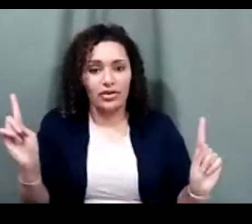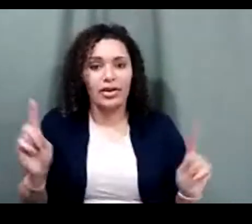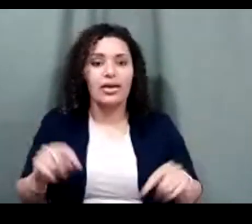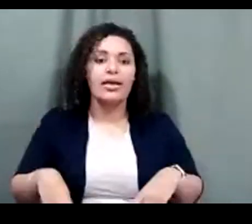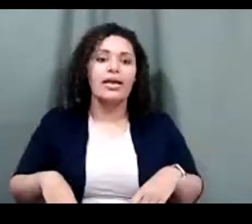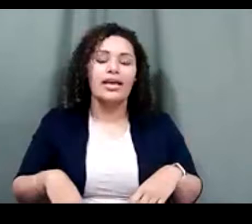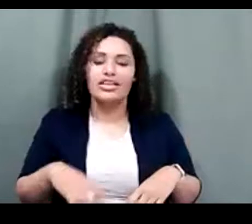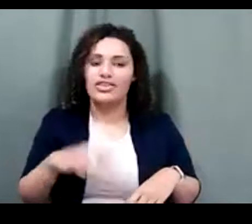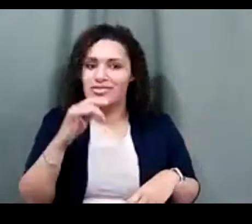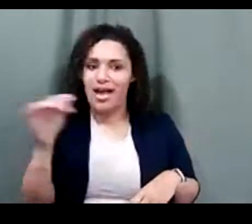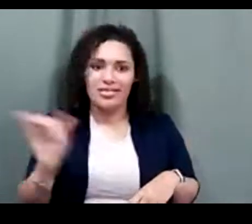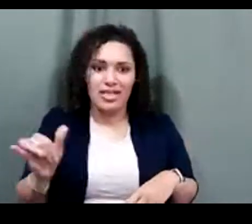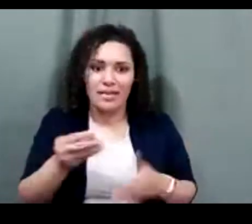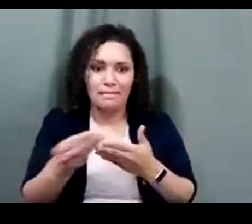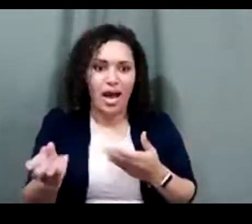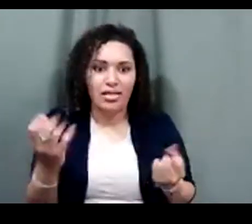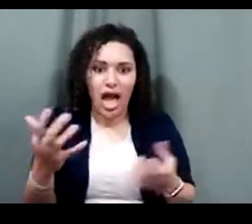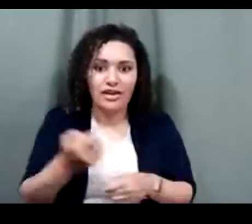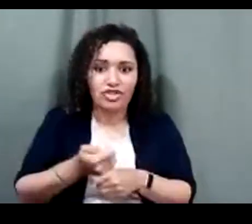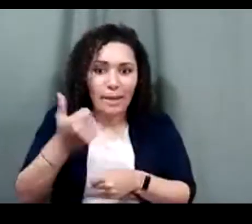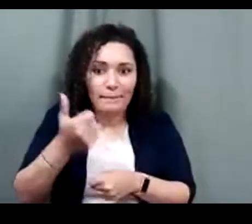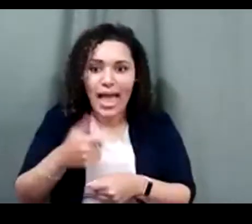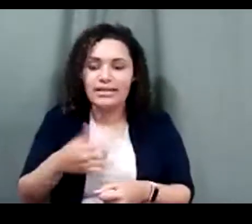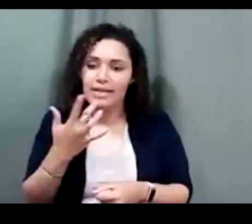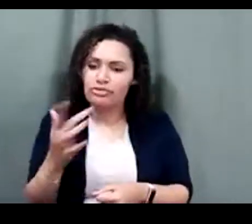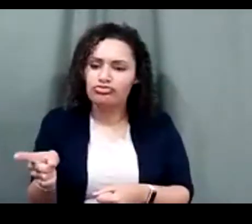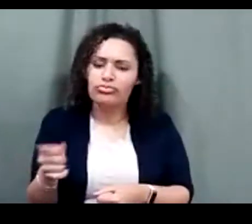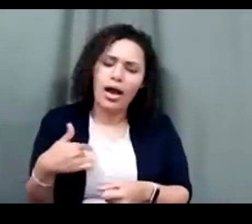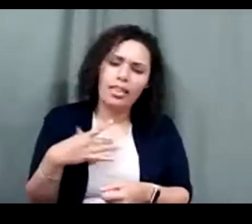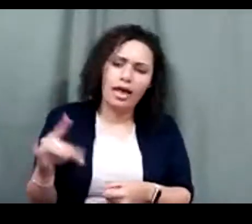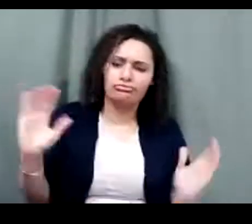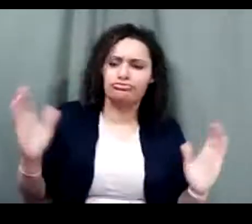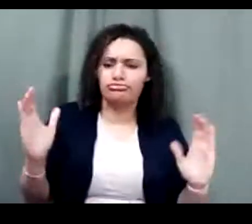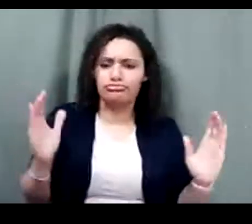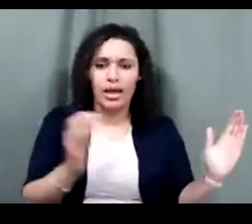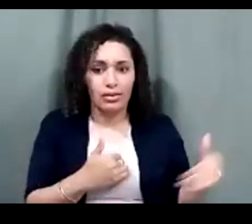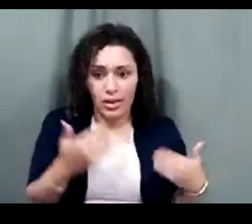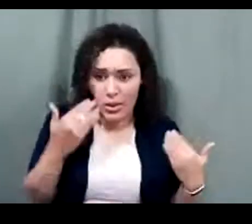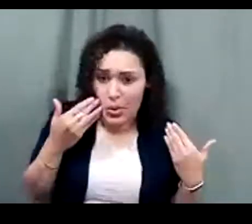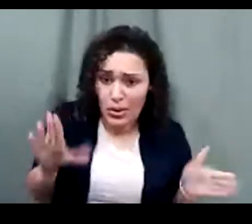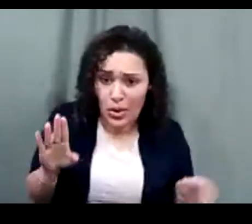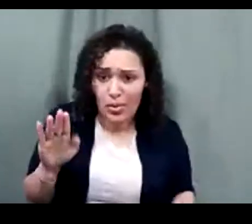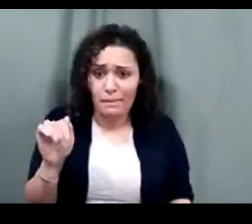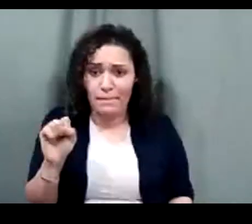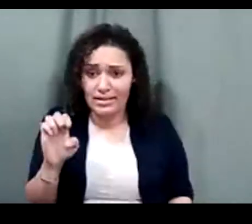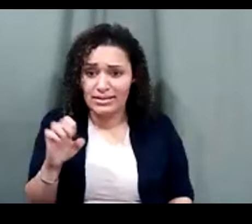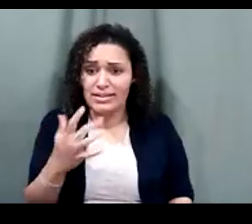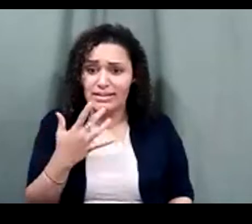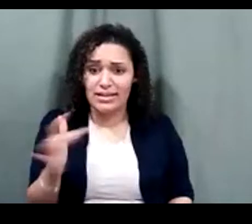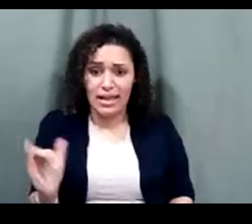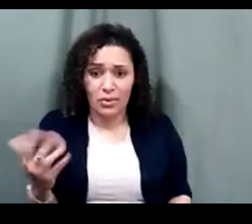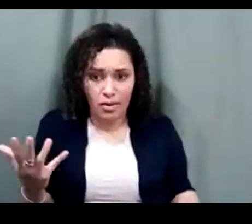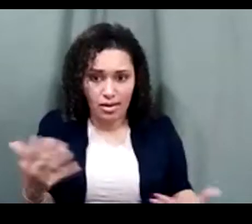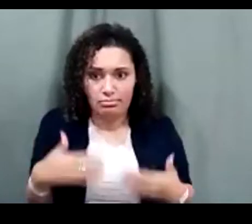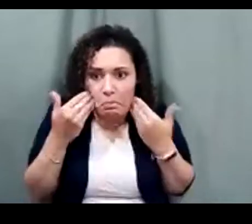not like we can go buy a bunch of champagnes and taste them and say, oh, we like this better than that. Like, we don't know what the base wine tasted like. So that's going to